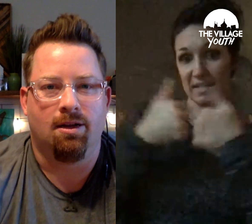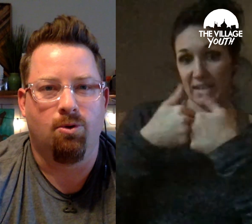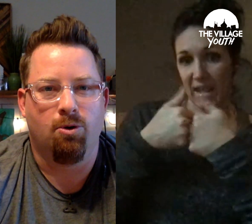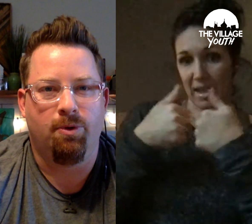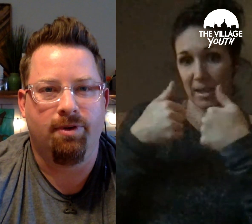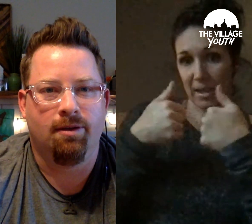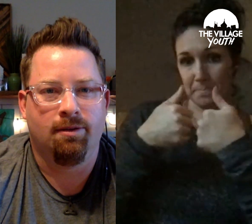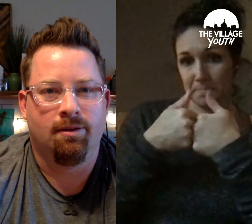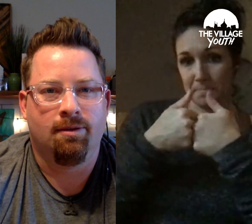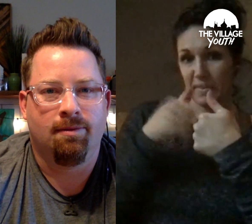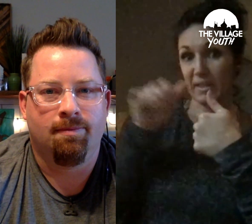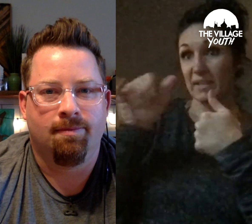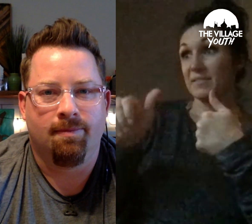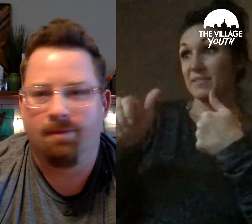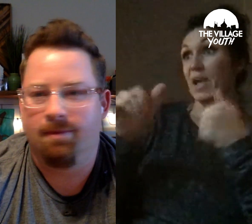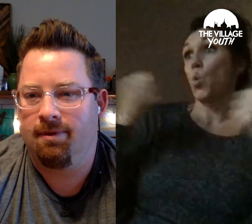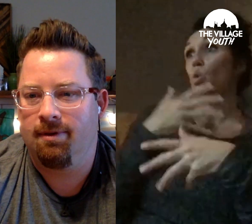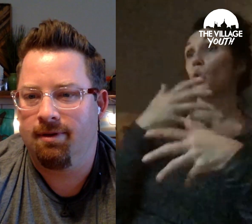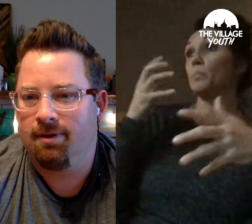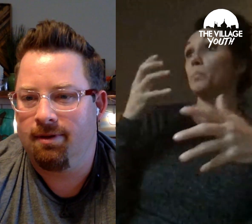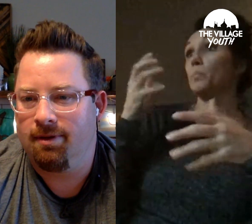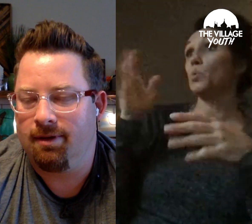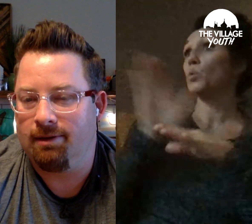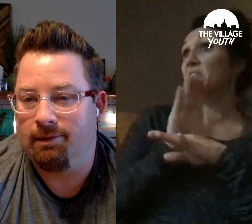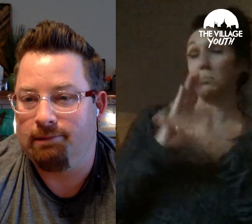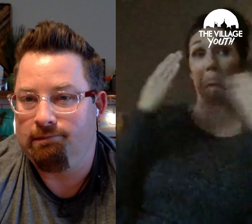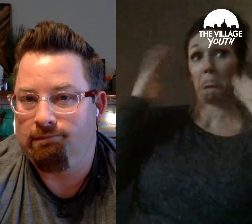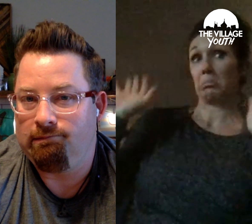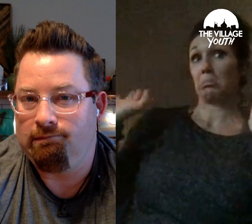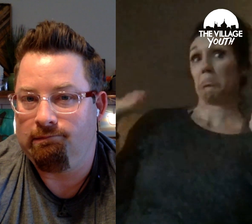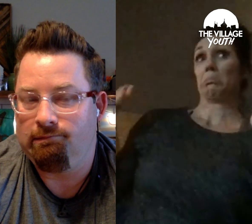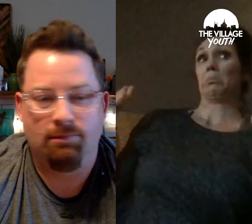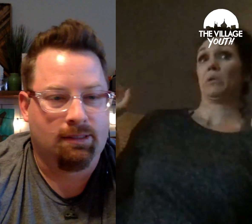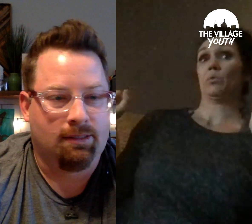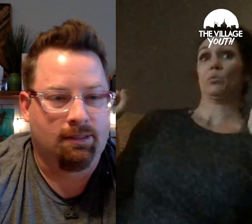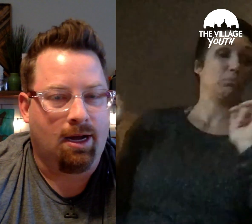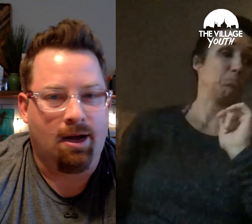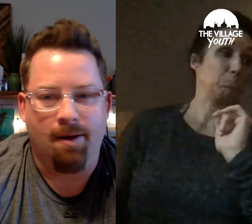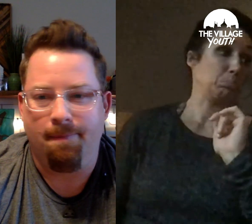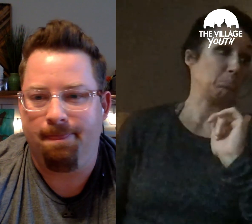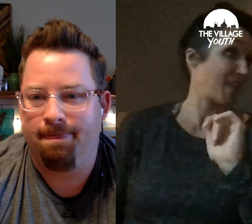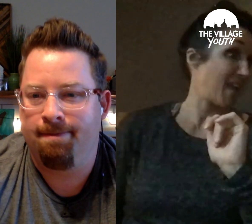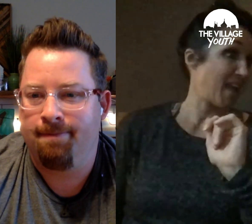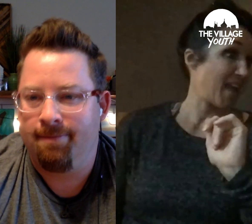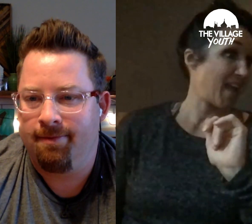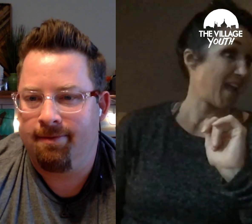a. Is that a horror movie? I don't know. I don't know.